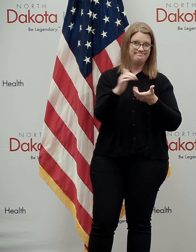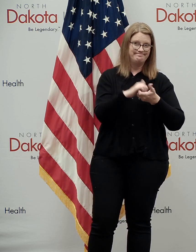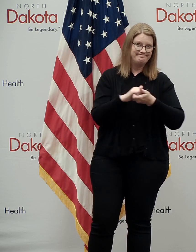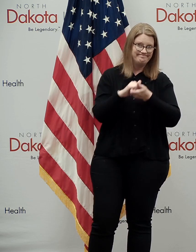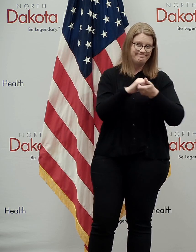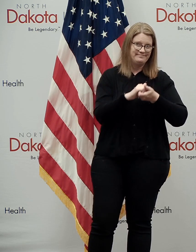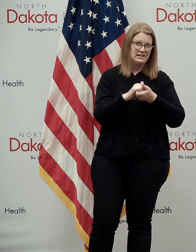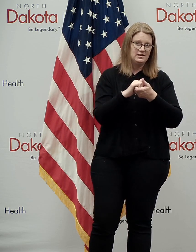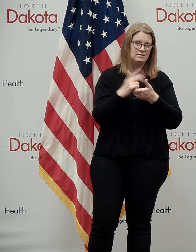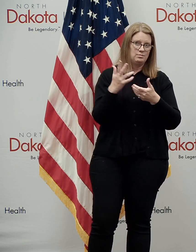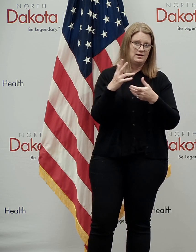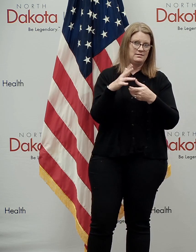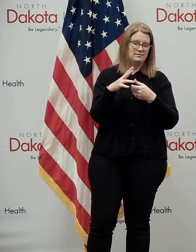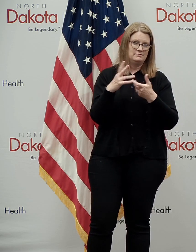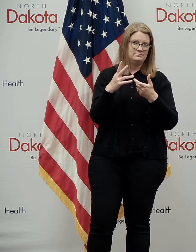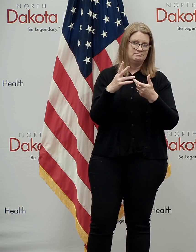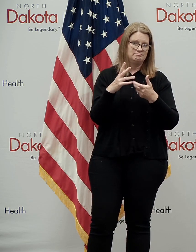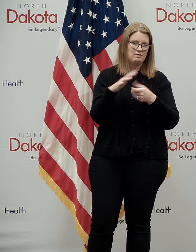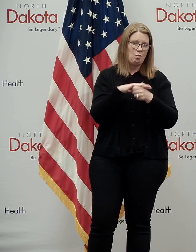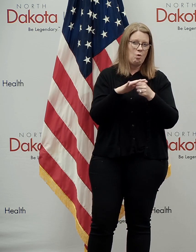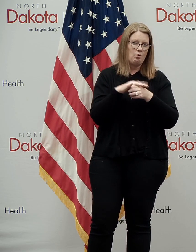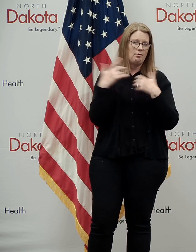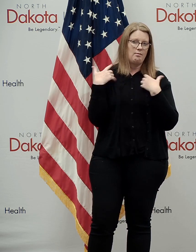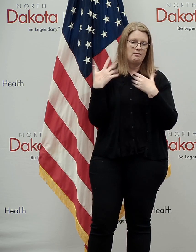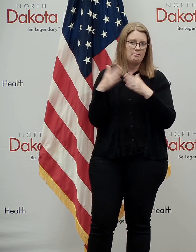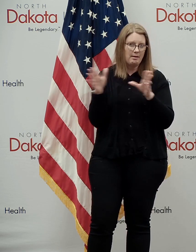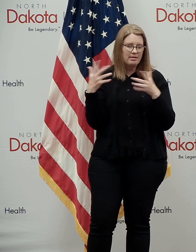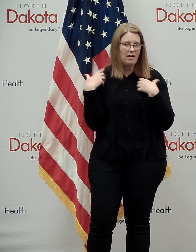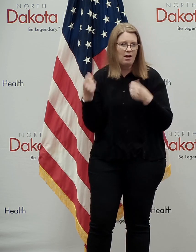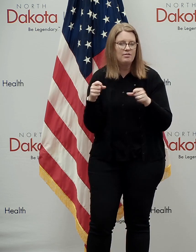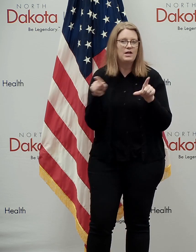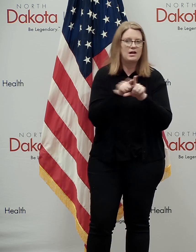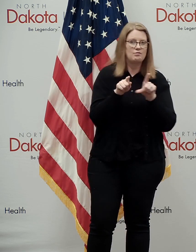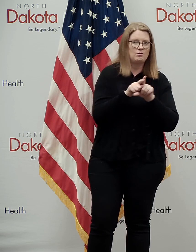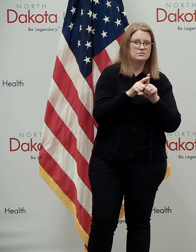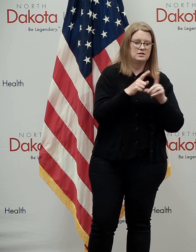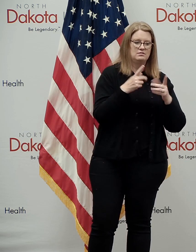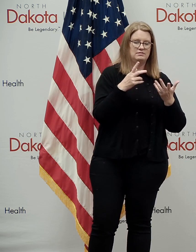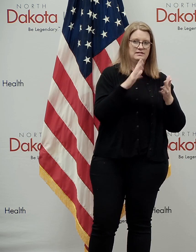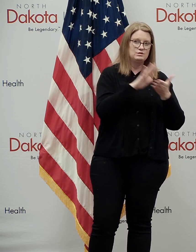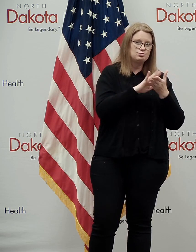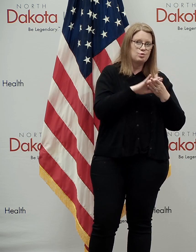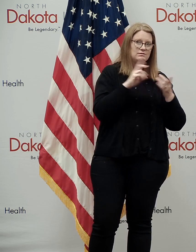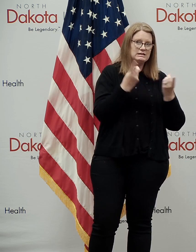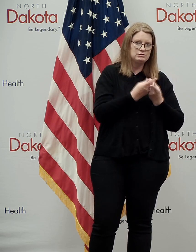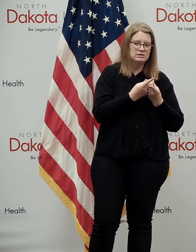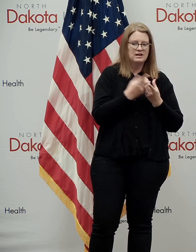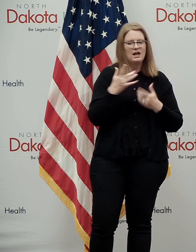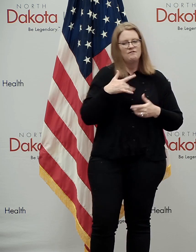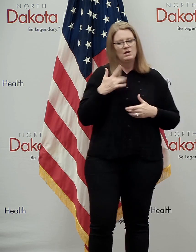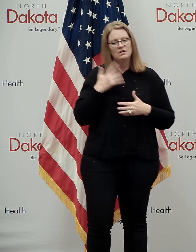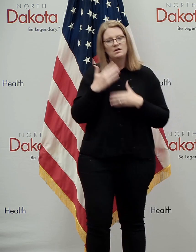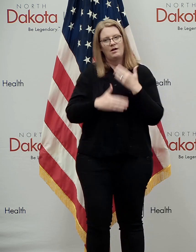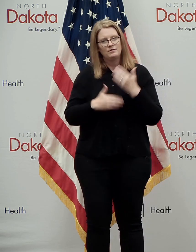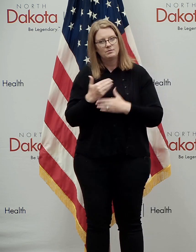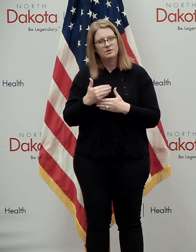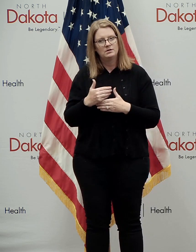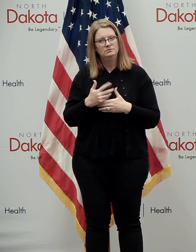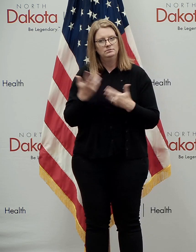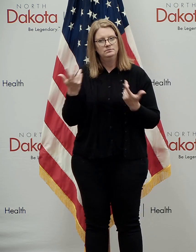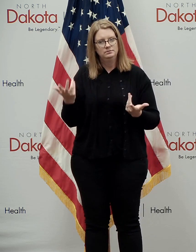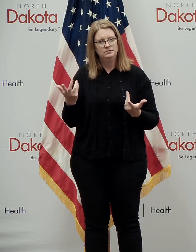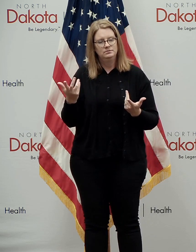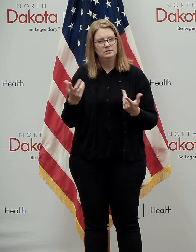point of how confident I am about our schools being able to return safely. That would be the growing and